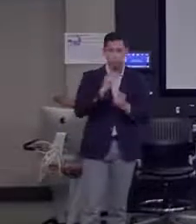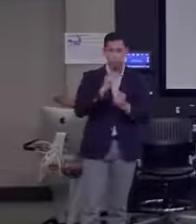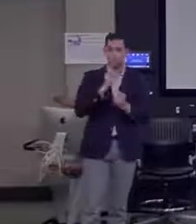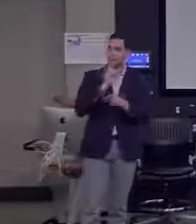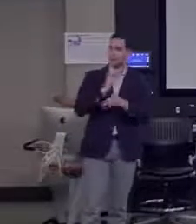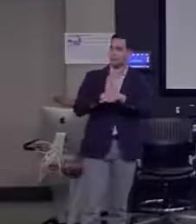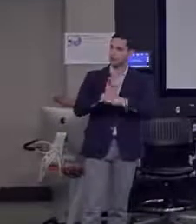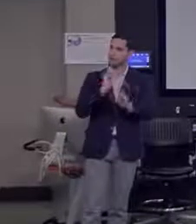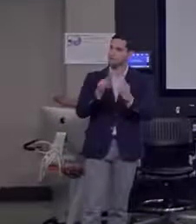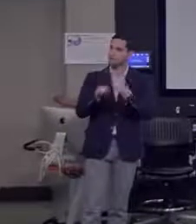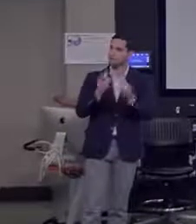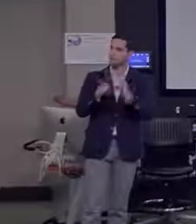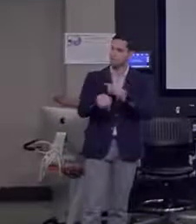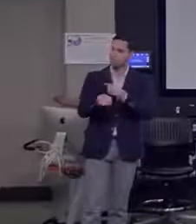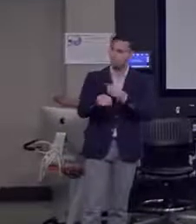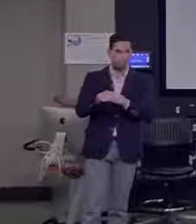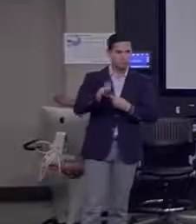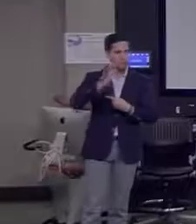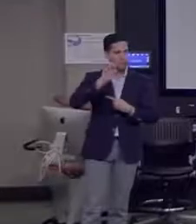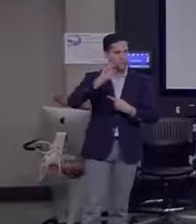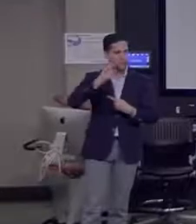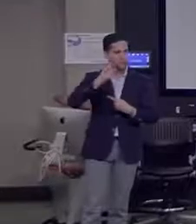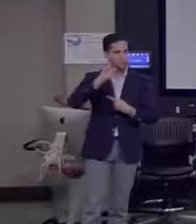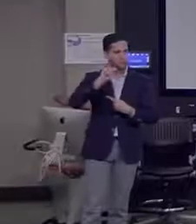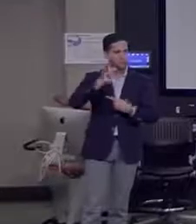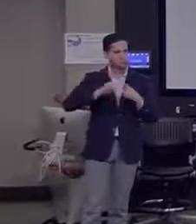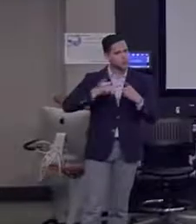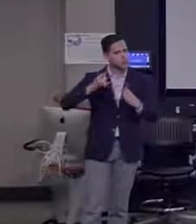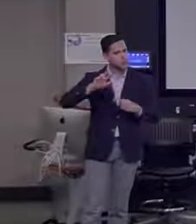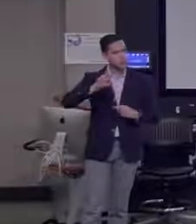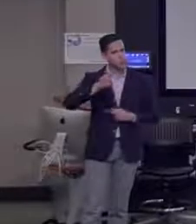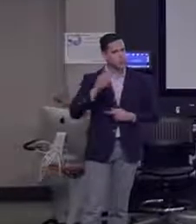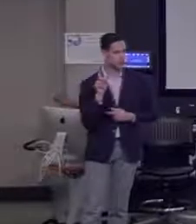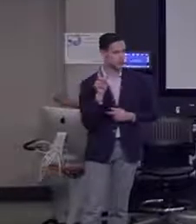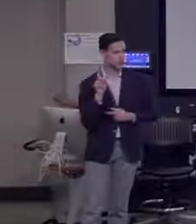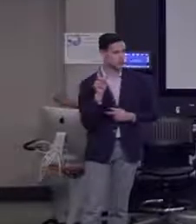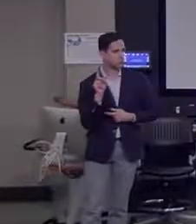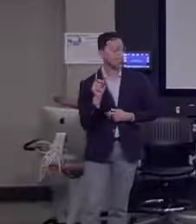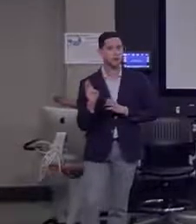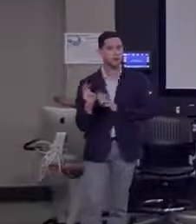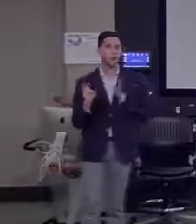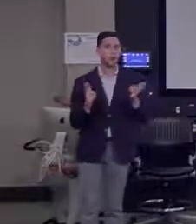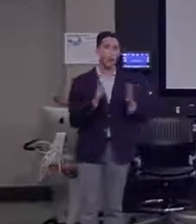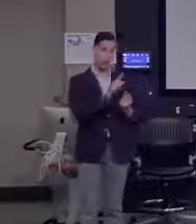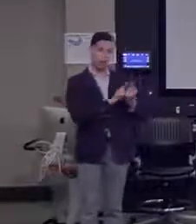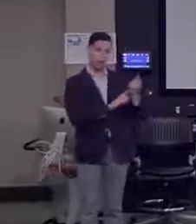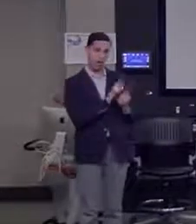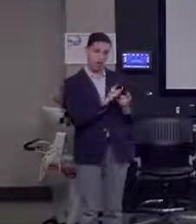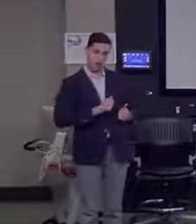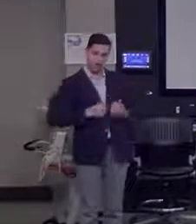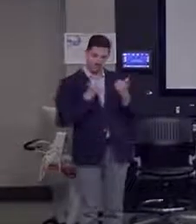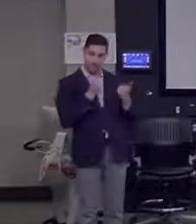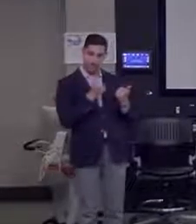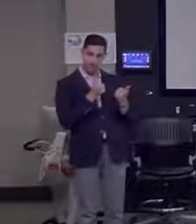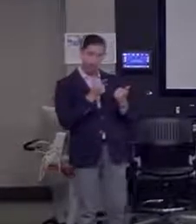the child is doing, but it's still 2-dimensional. In the live interaction condition, the person is respondent